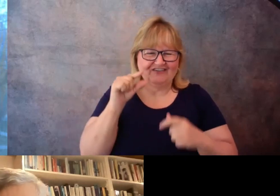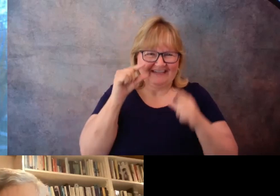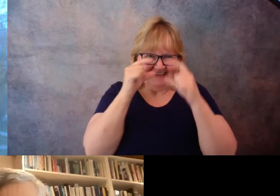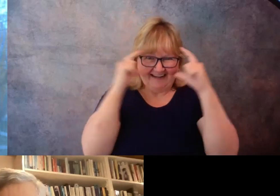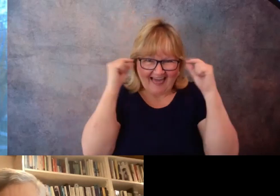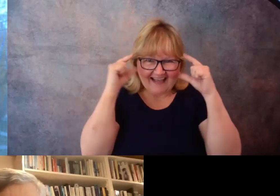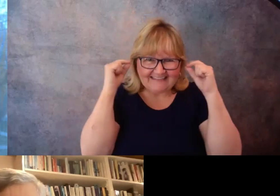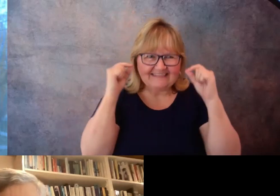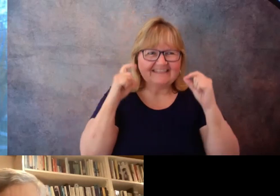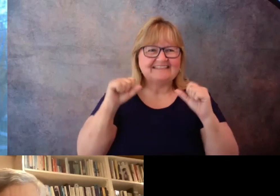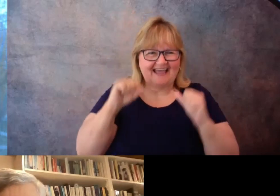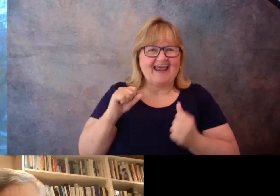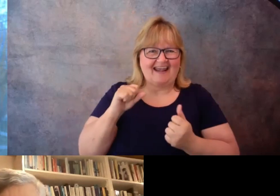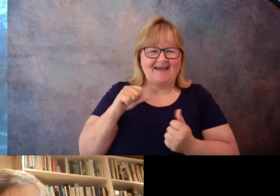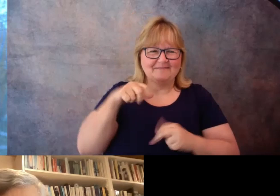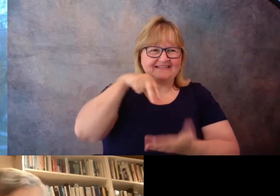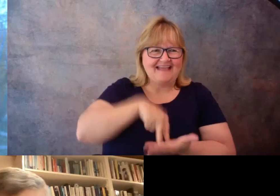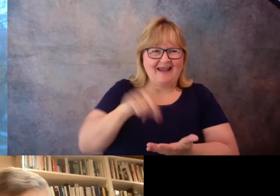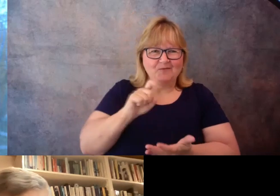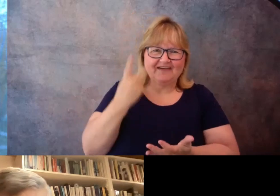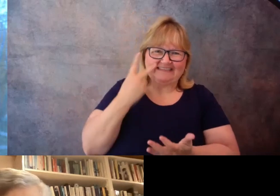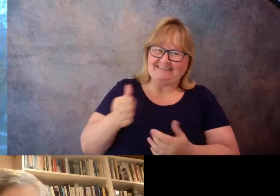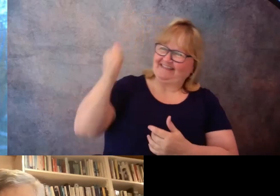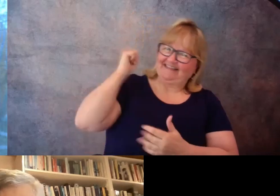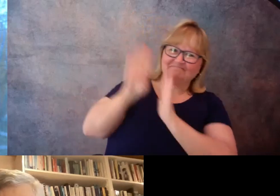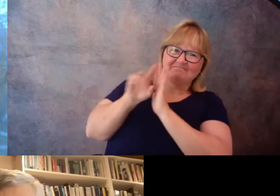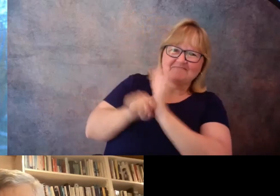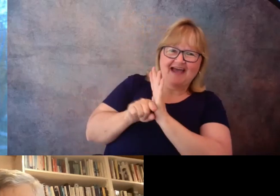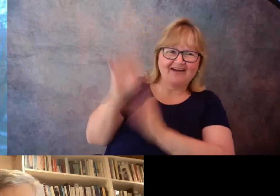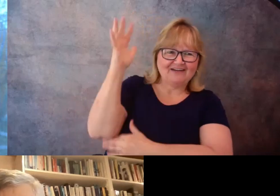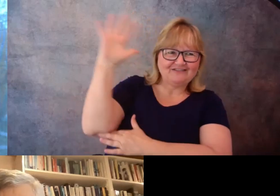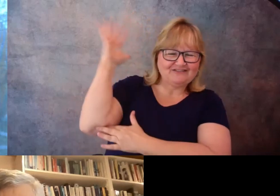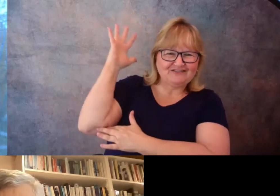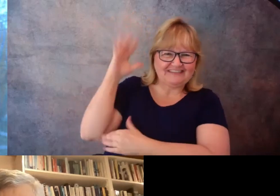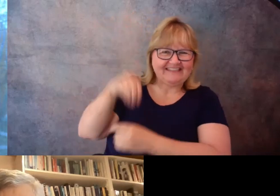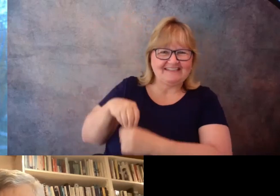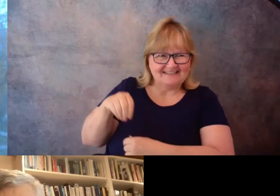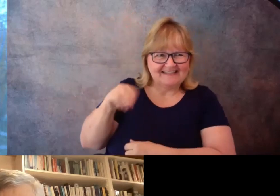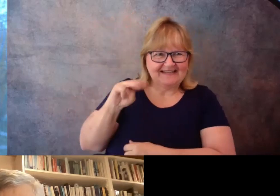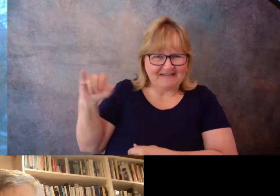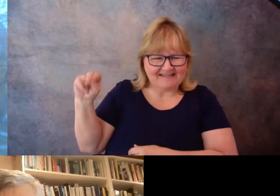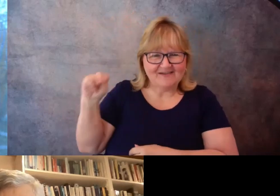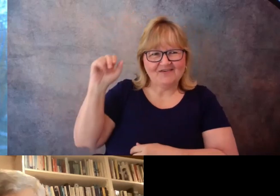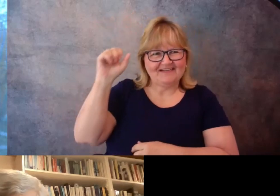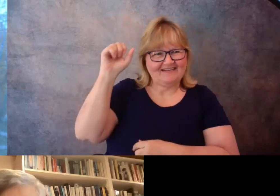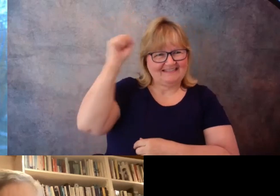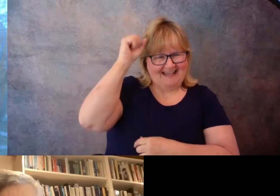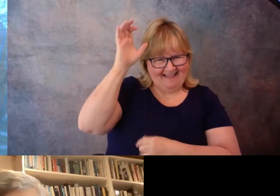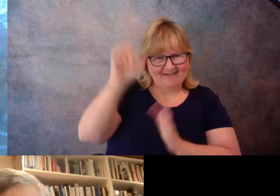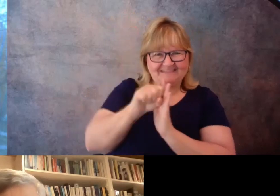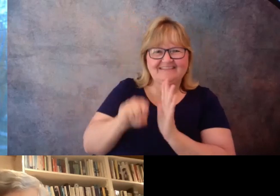see outside the trees at St. Cloud State University in Minnesota, where we are experiencing fall right now. So it's quite beautiful outside. All